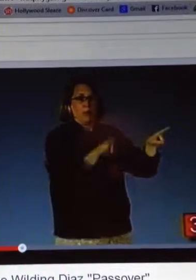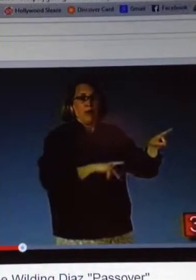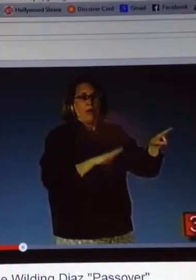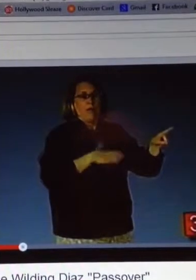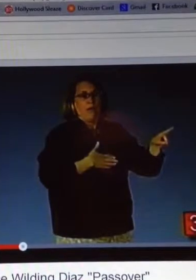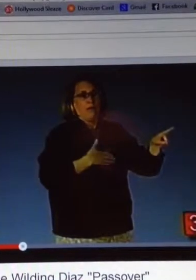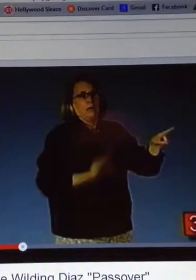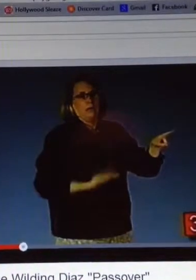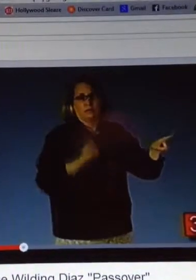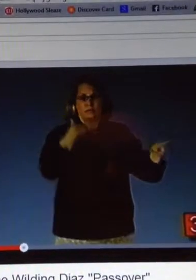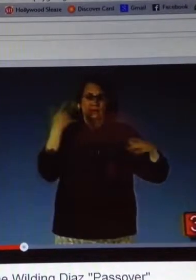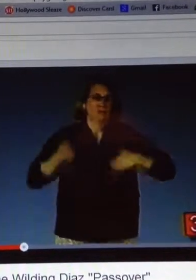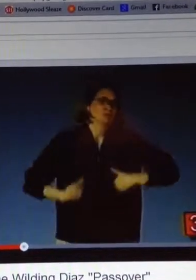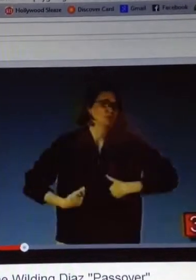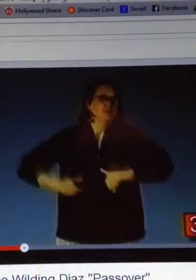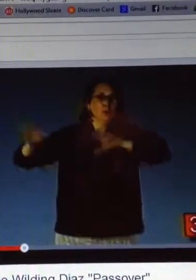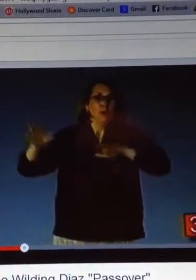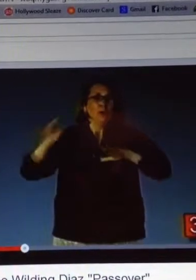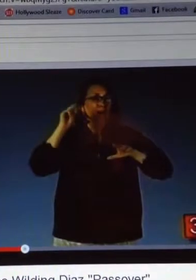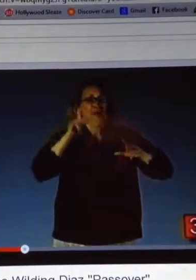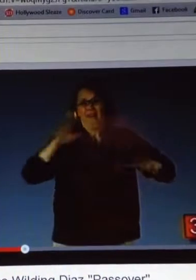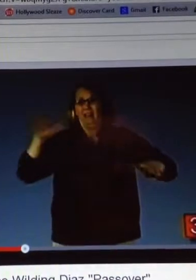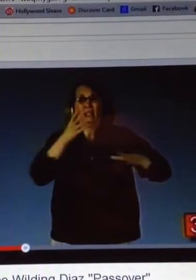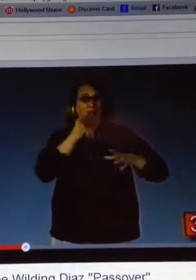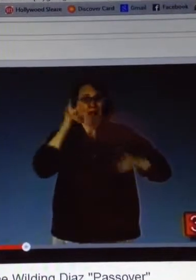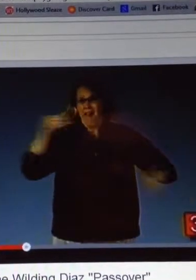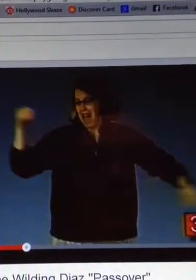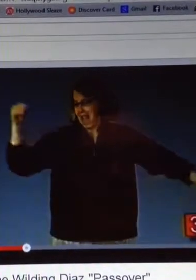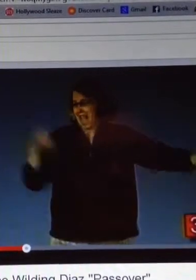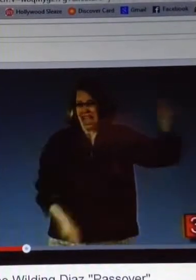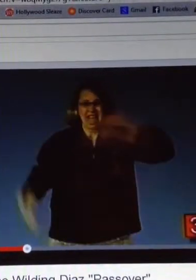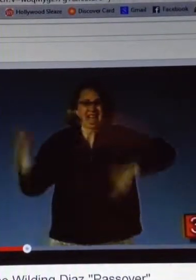by and not kill their oldest son.